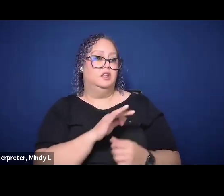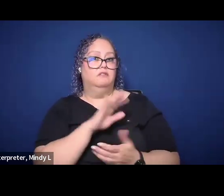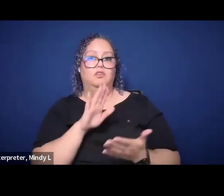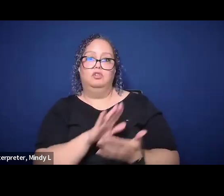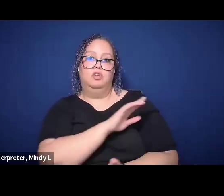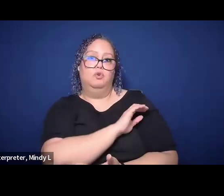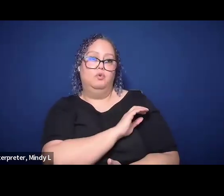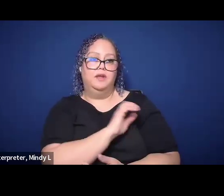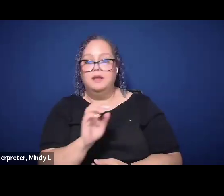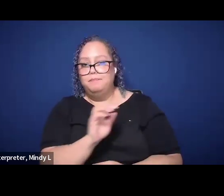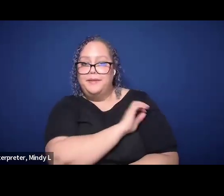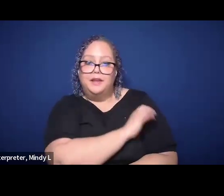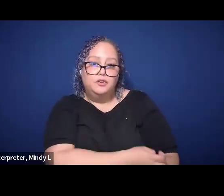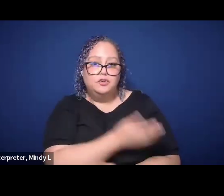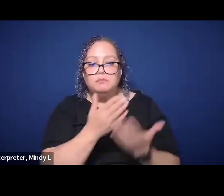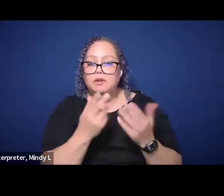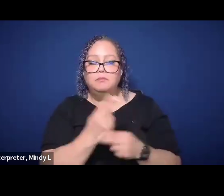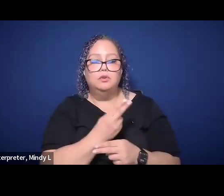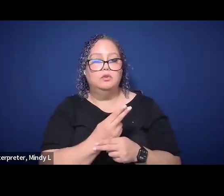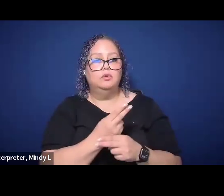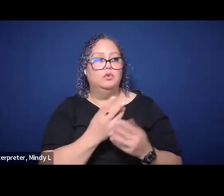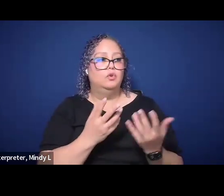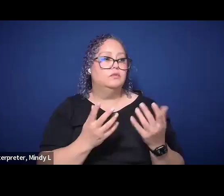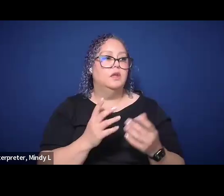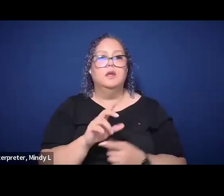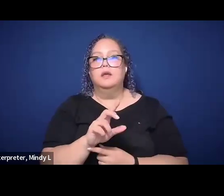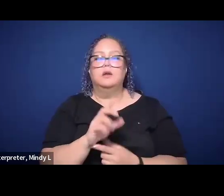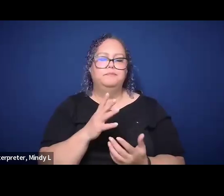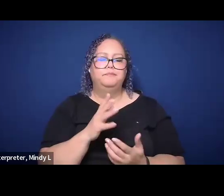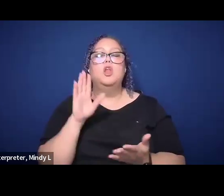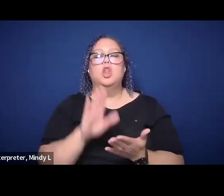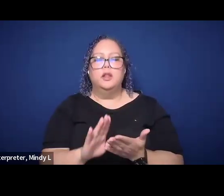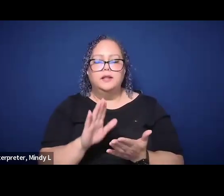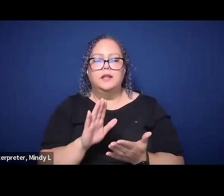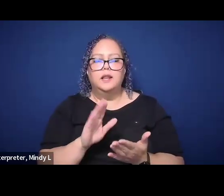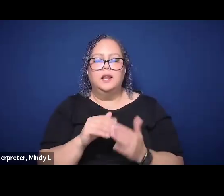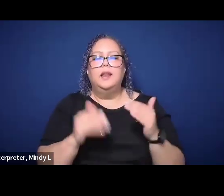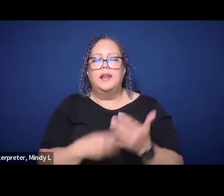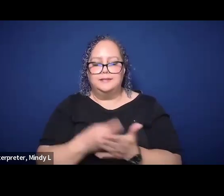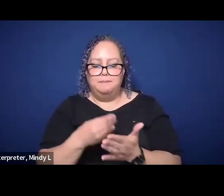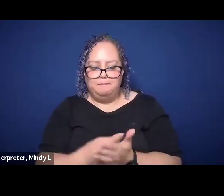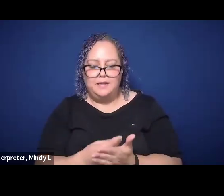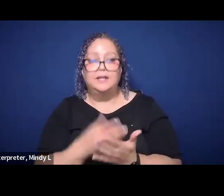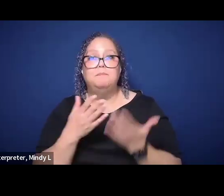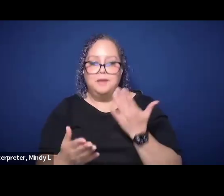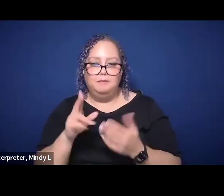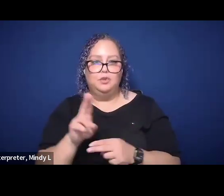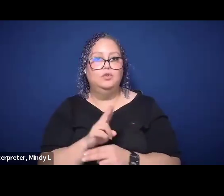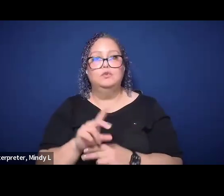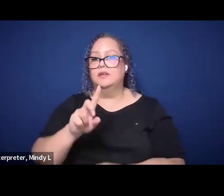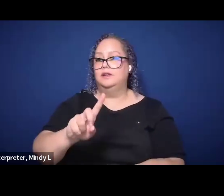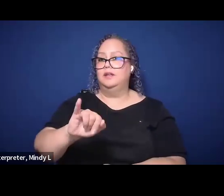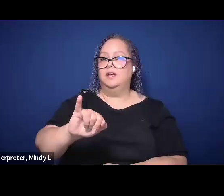DIY learning, networking, and other things that just take a lot more time and energy, but don't cost you much money.